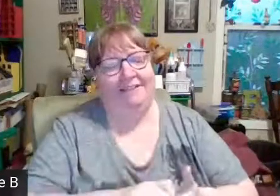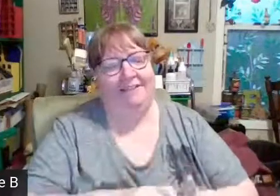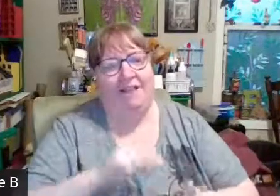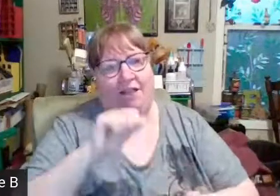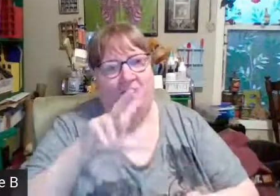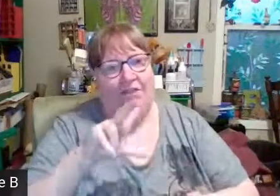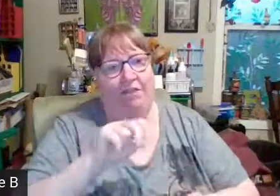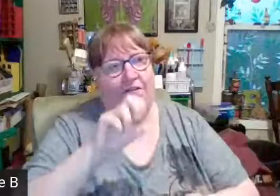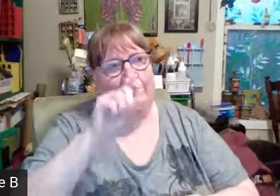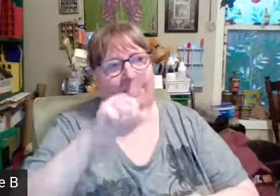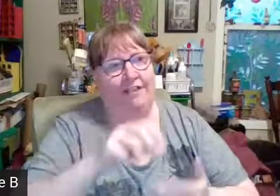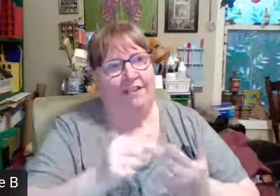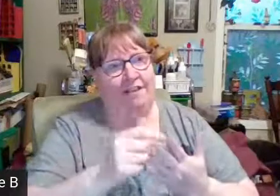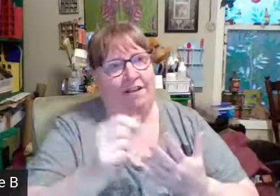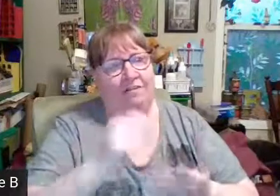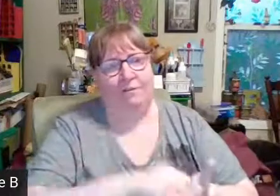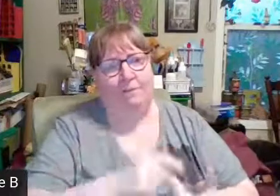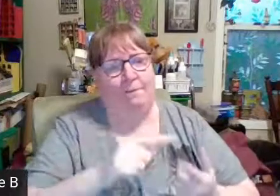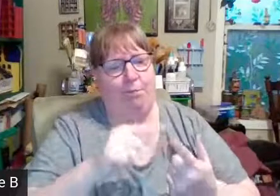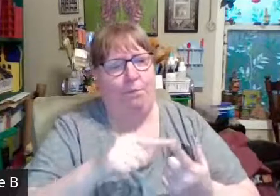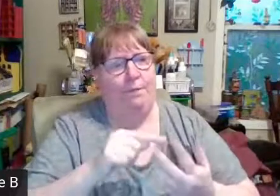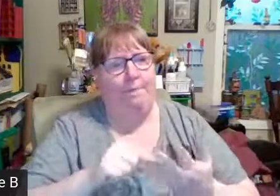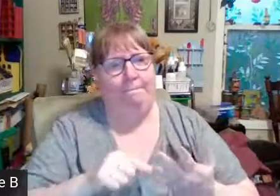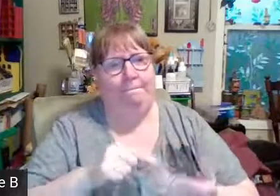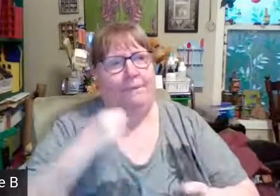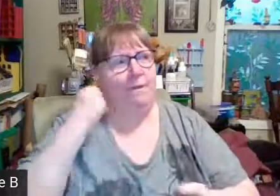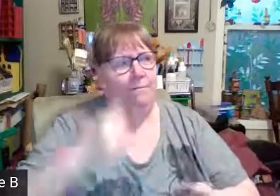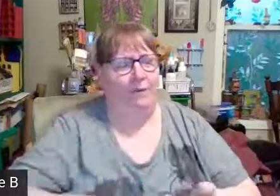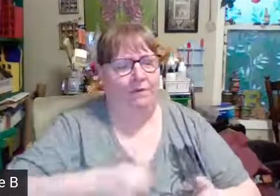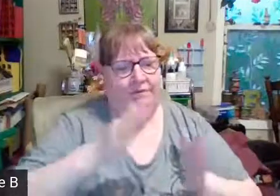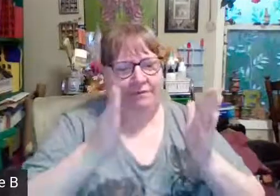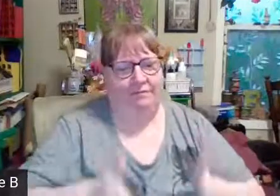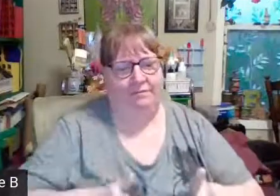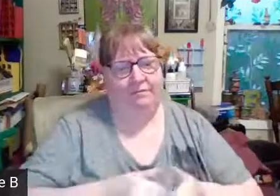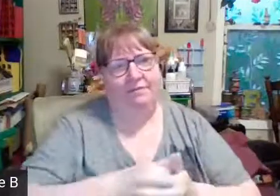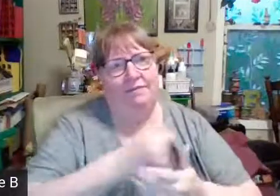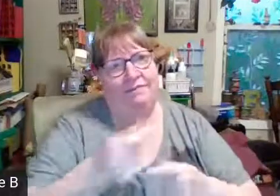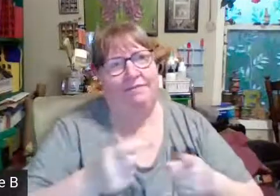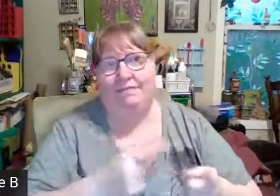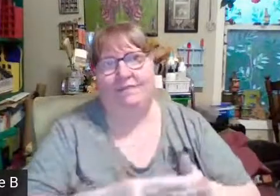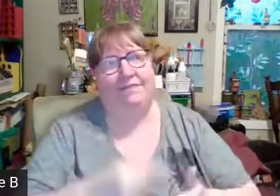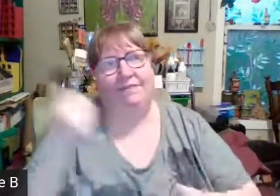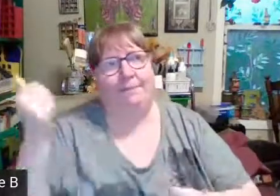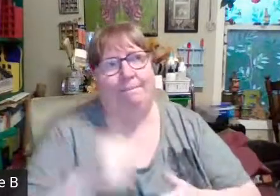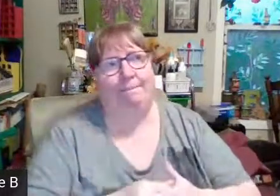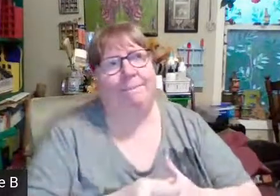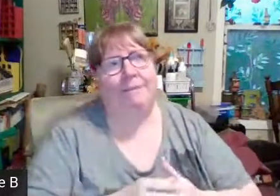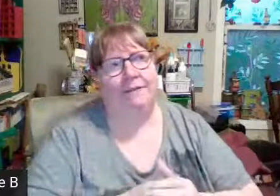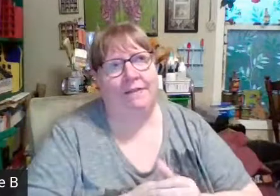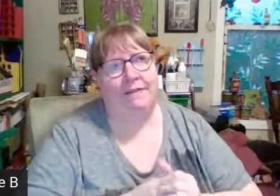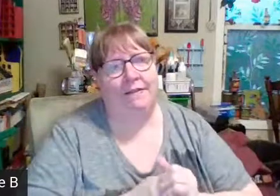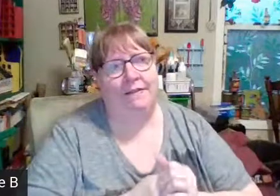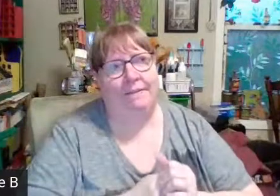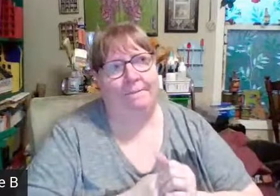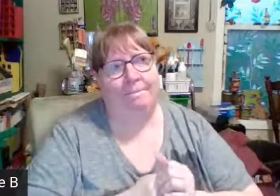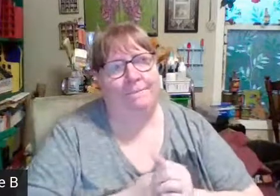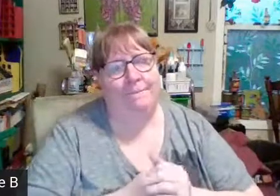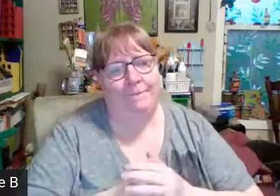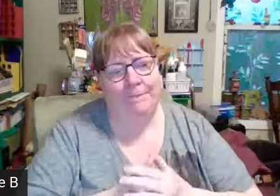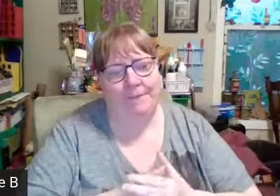to every person. Well, bam, you know, once I ship a package, if I shipped an empty envelope, we're almost hitting that $40 within the month.